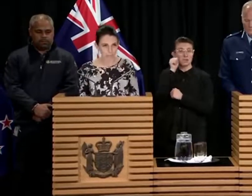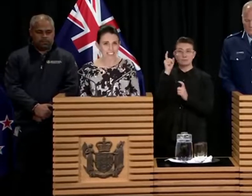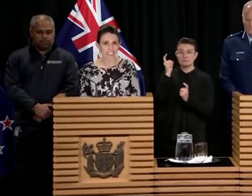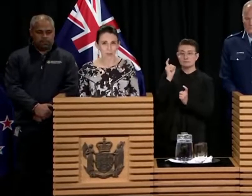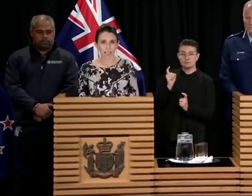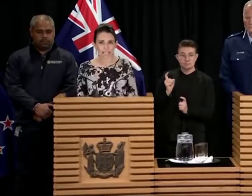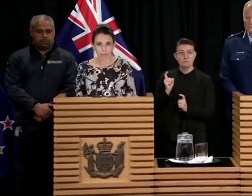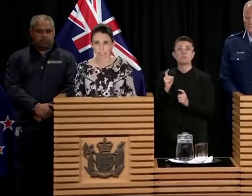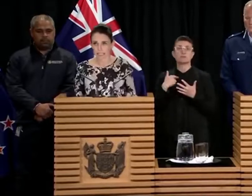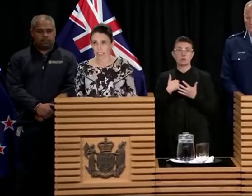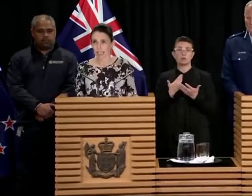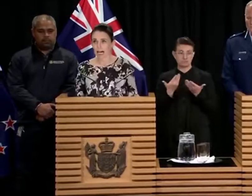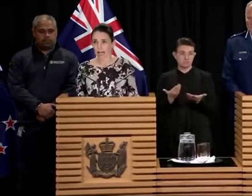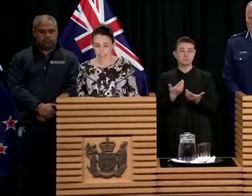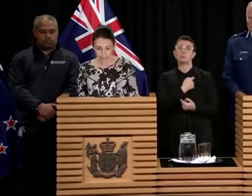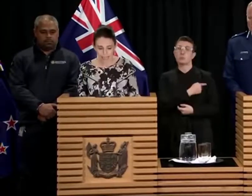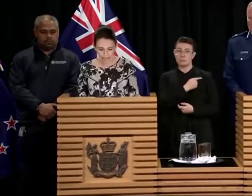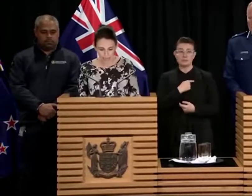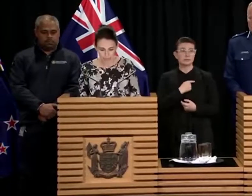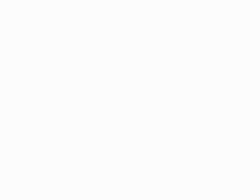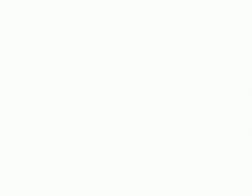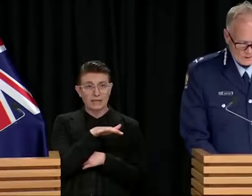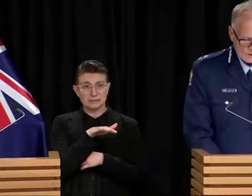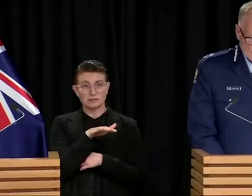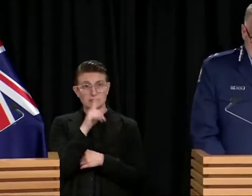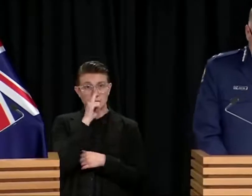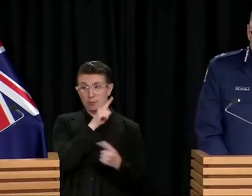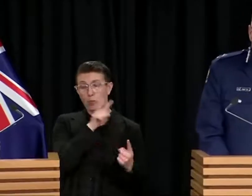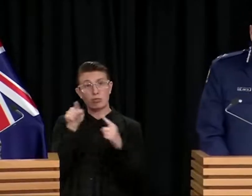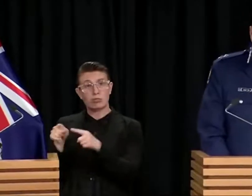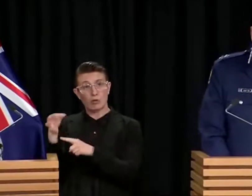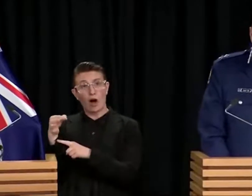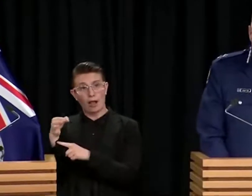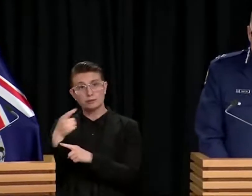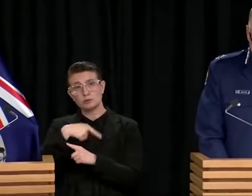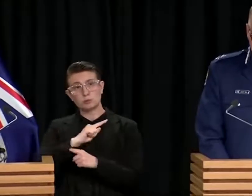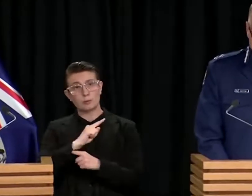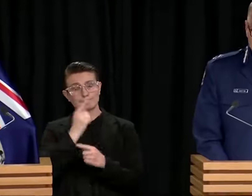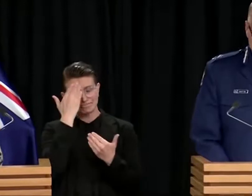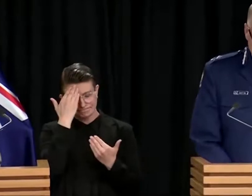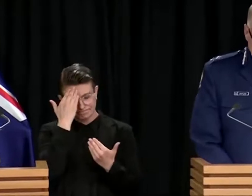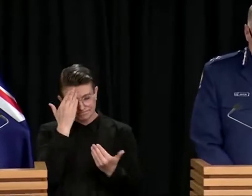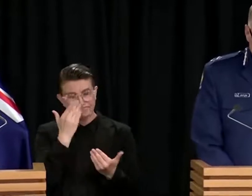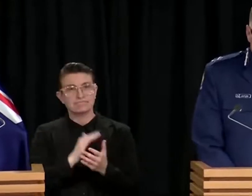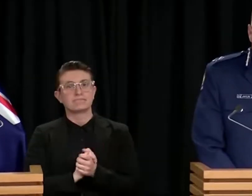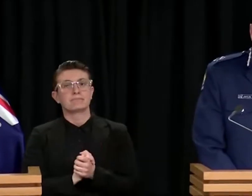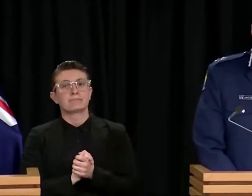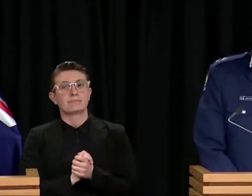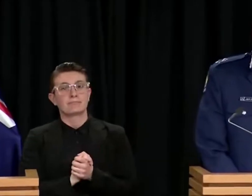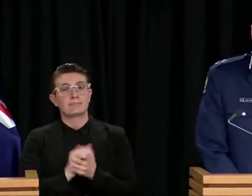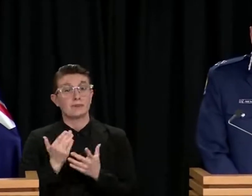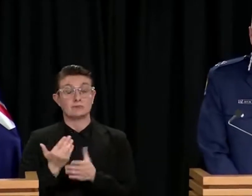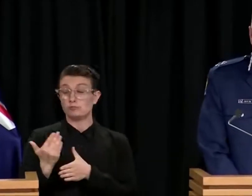assure them police are doing everything they can. Firstly, we initially believed that there were 100